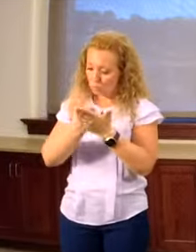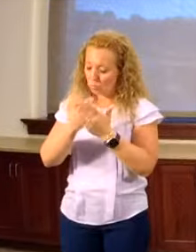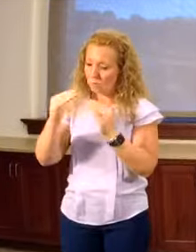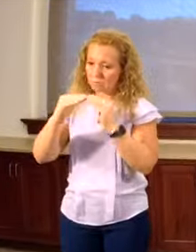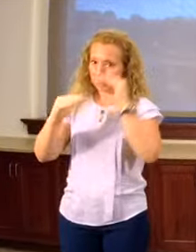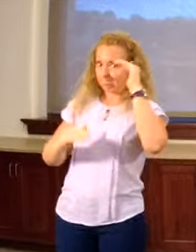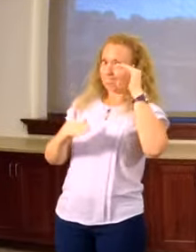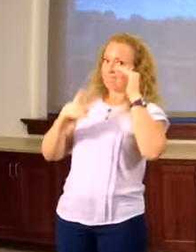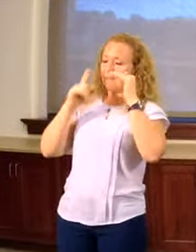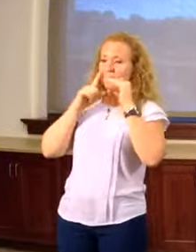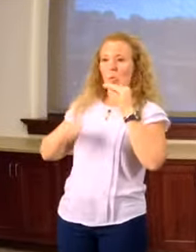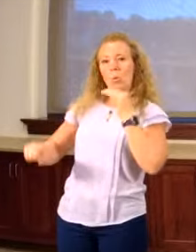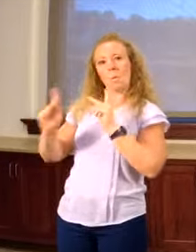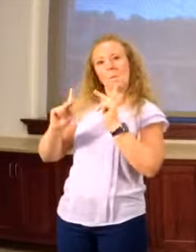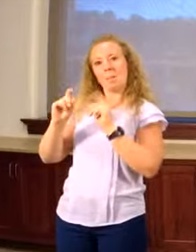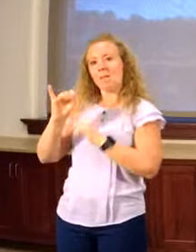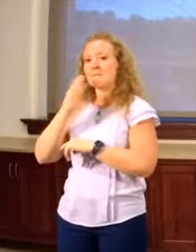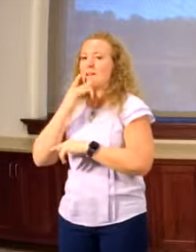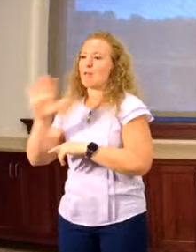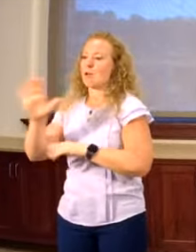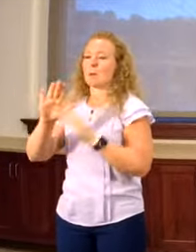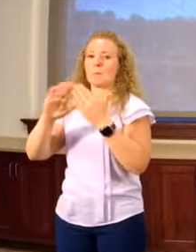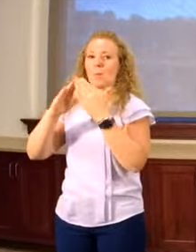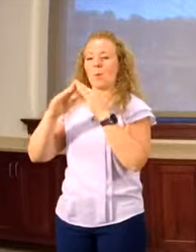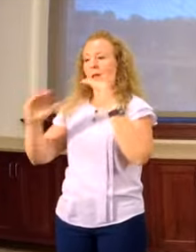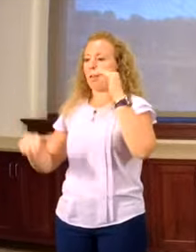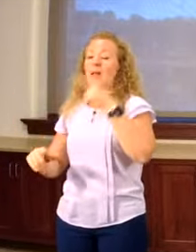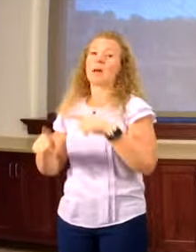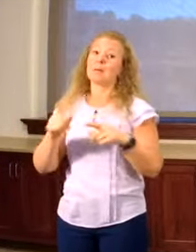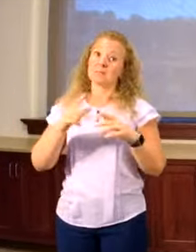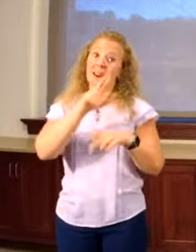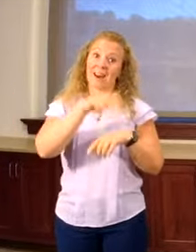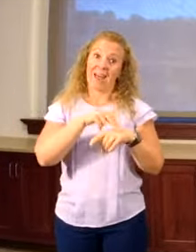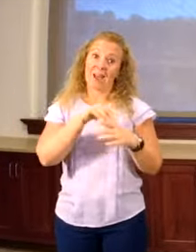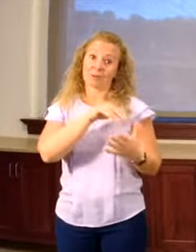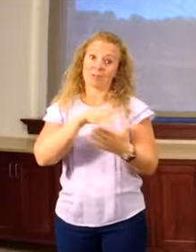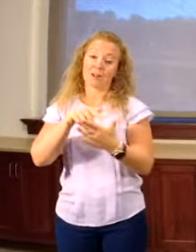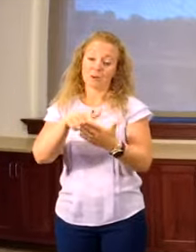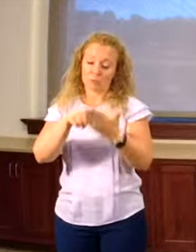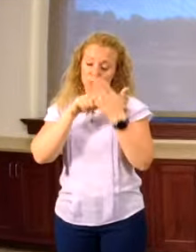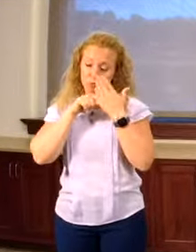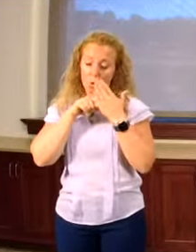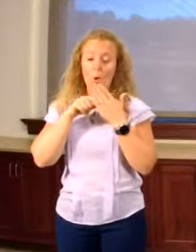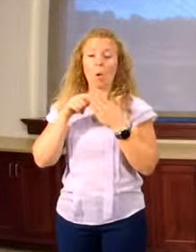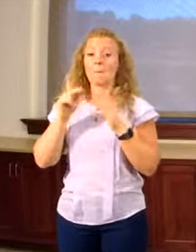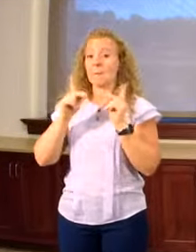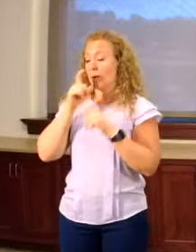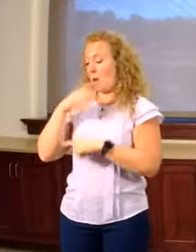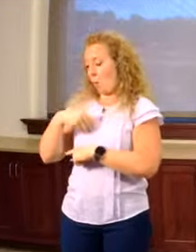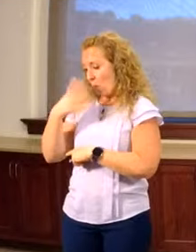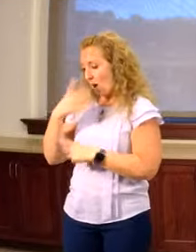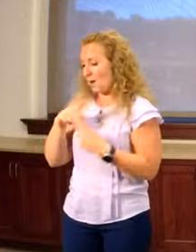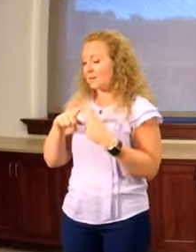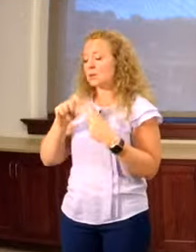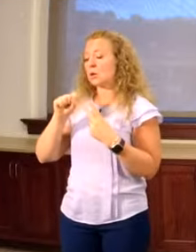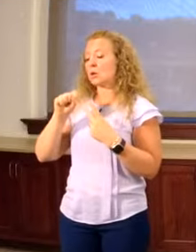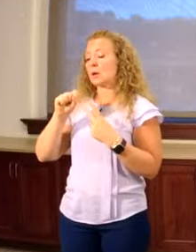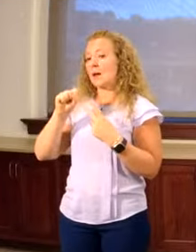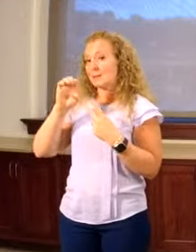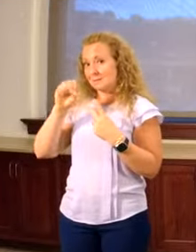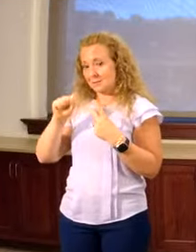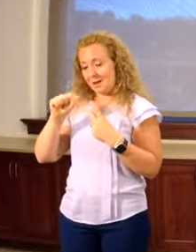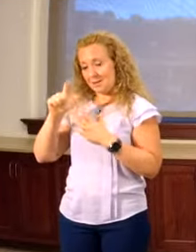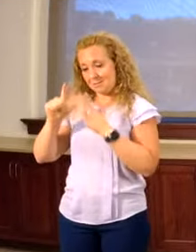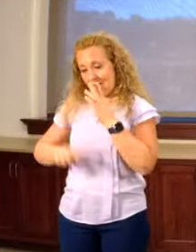these communities. National studies show that non-white, socioeconomically disadvantaged, and non-English speaking